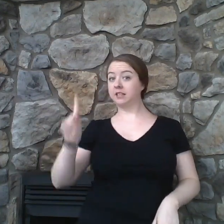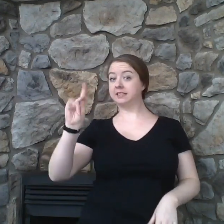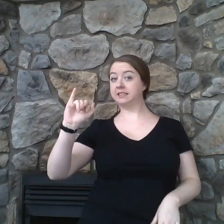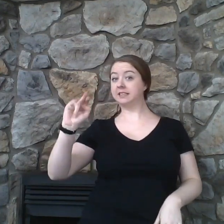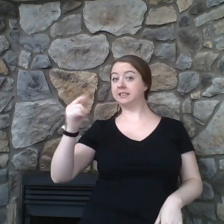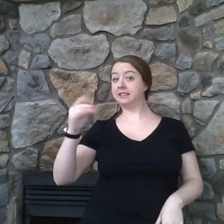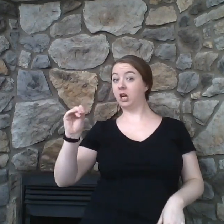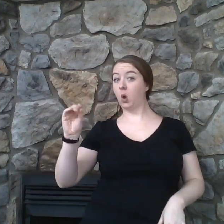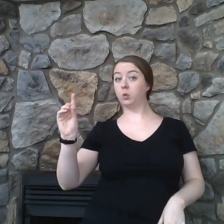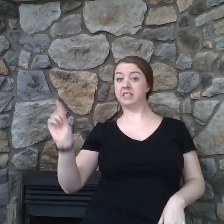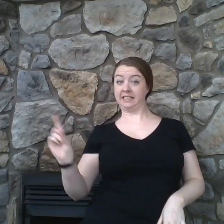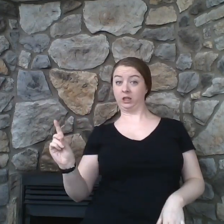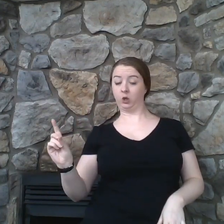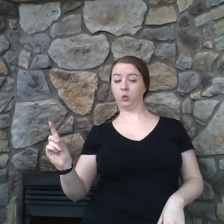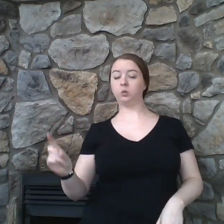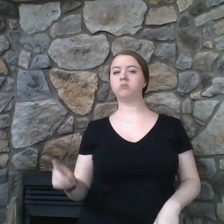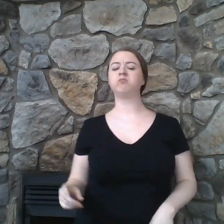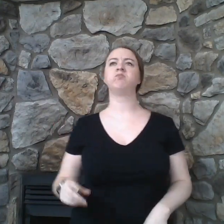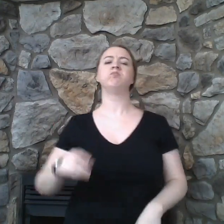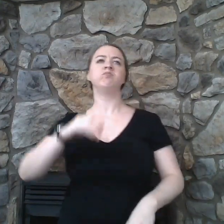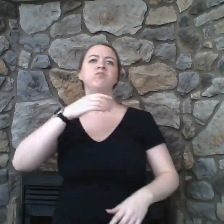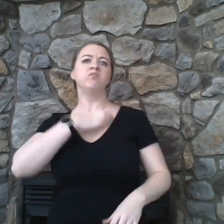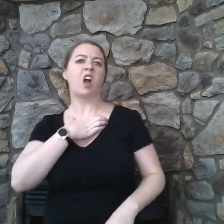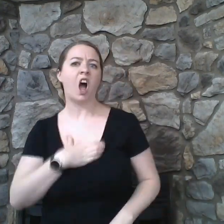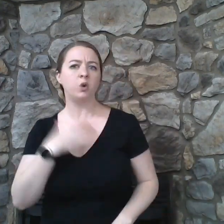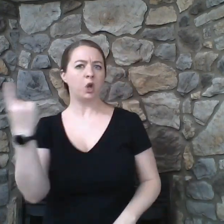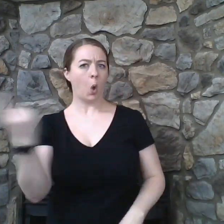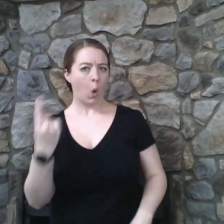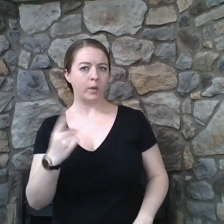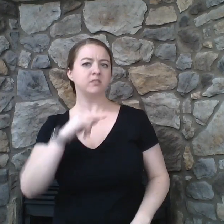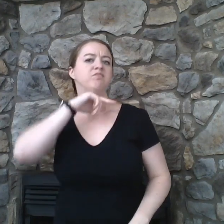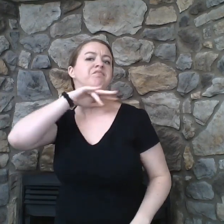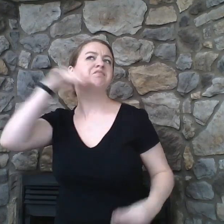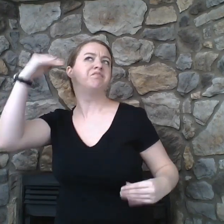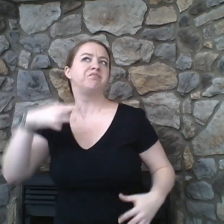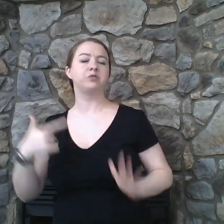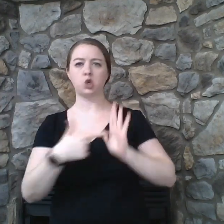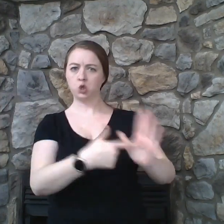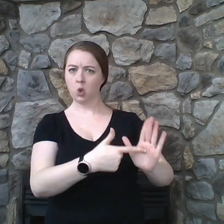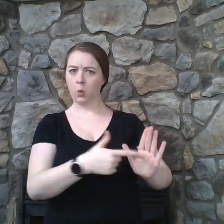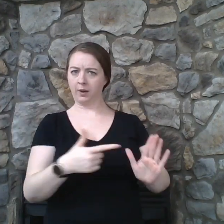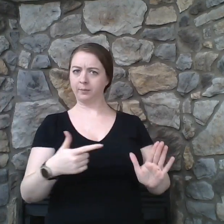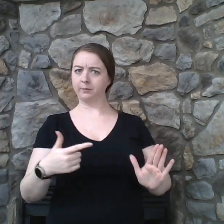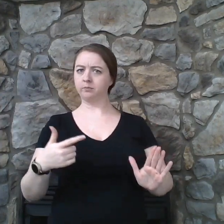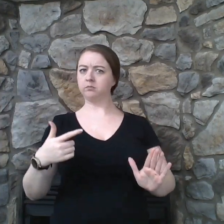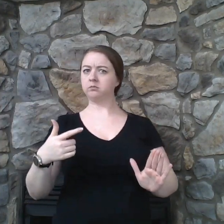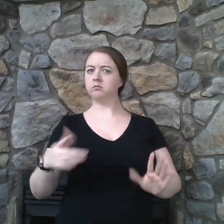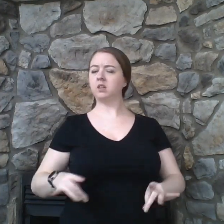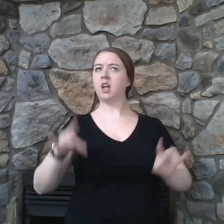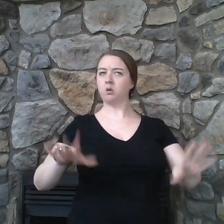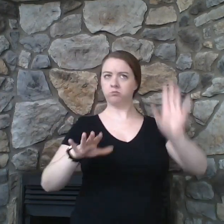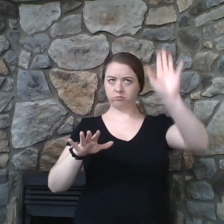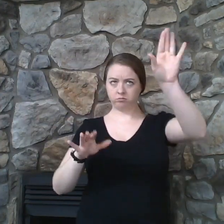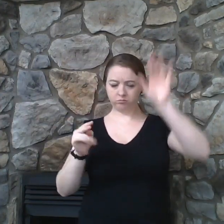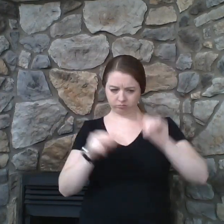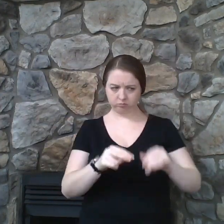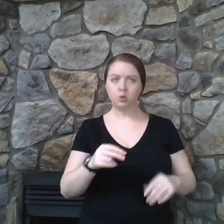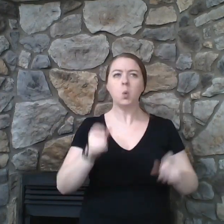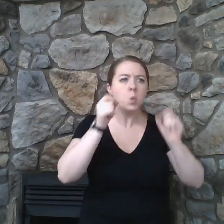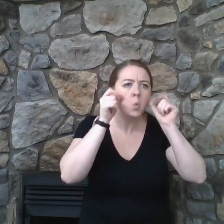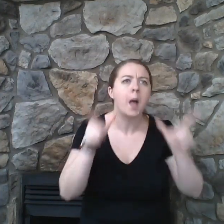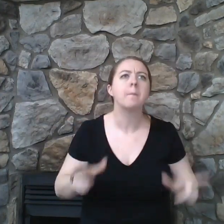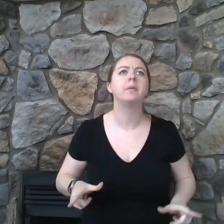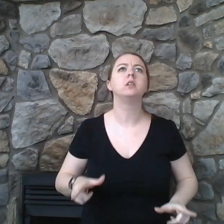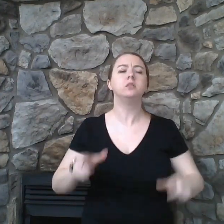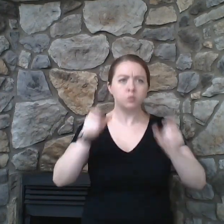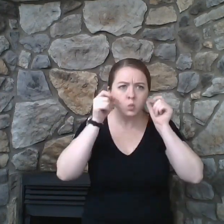Dingo, always hungry, dusty in the sunshine, and showed him Kangaroo. Kong said, "Dingo, wake up,